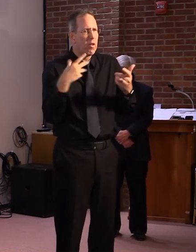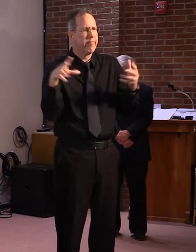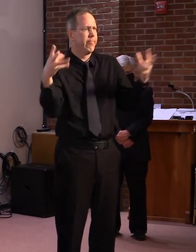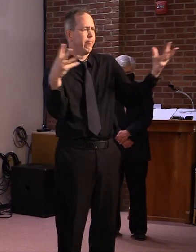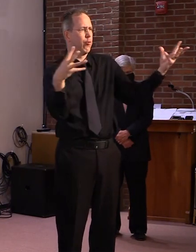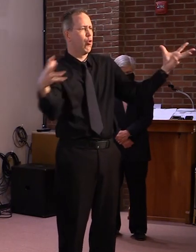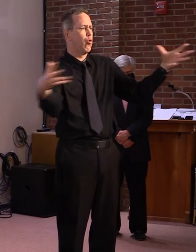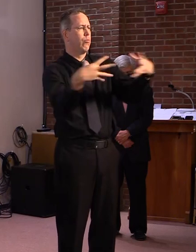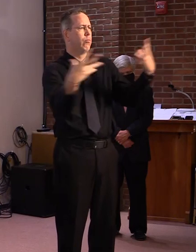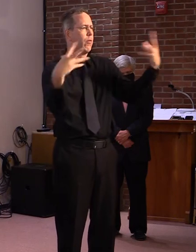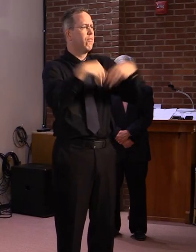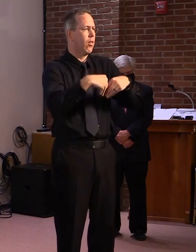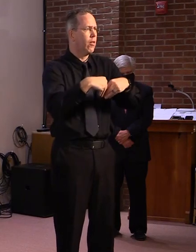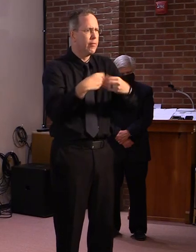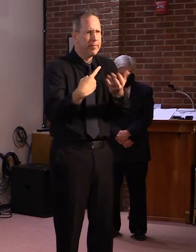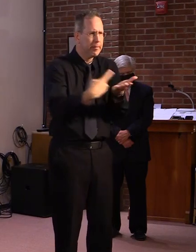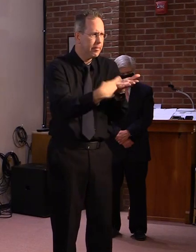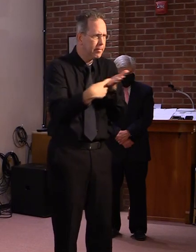area.